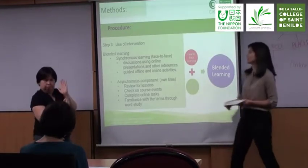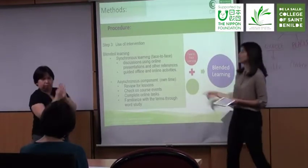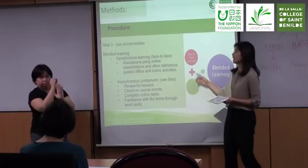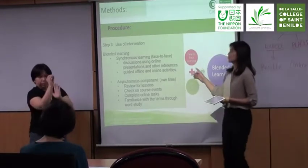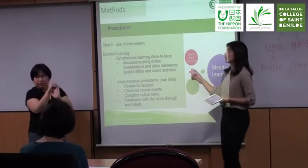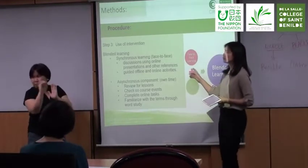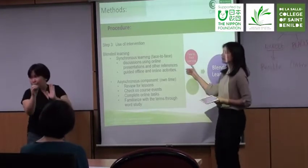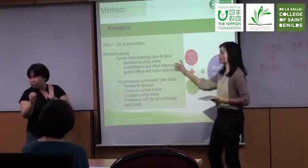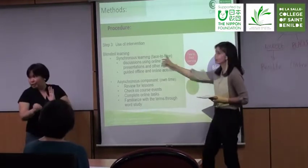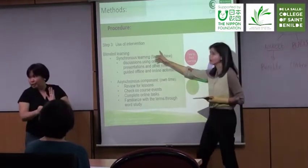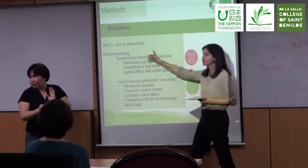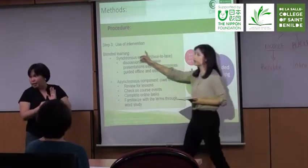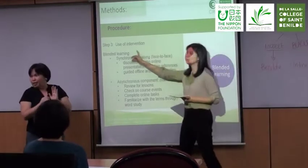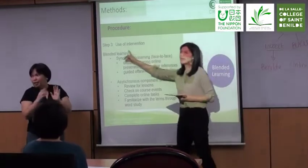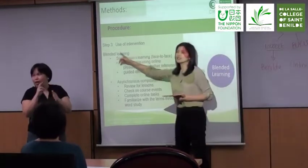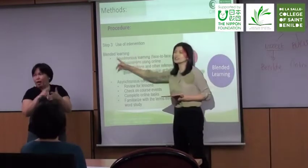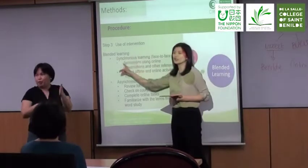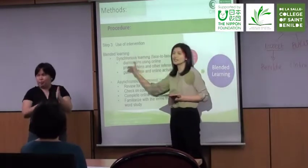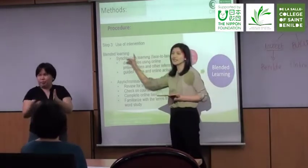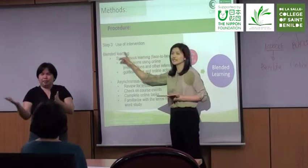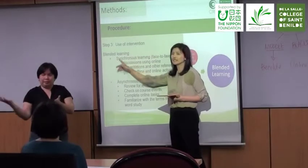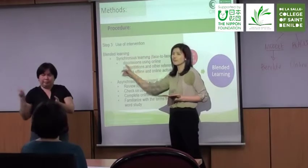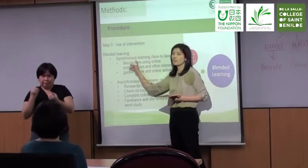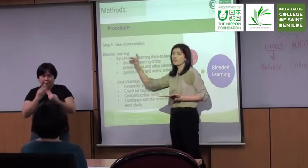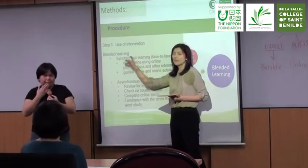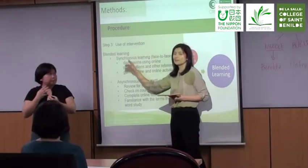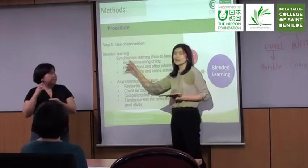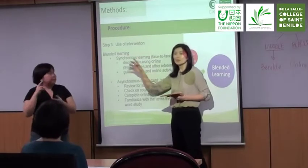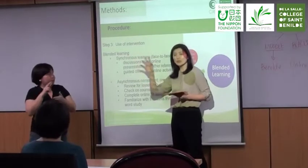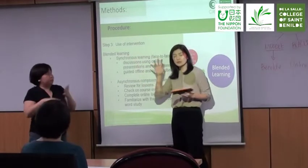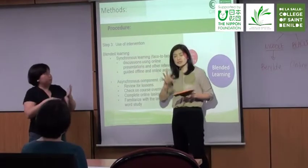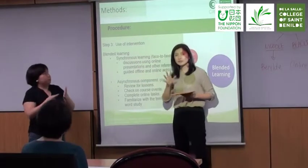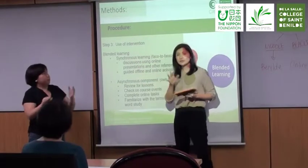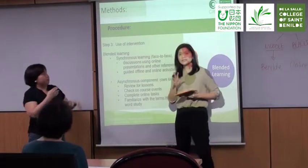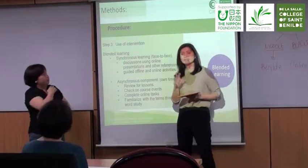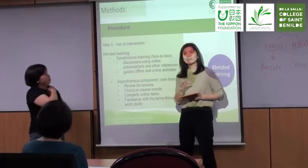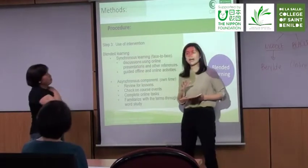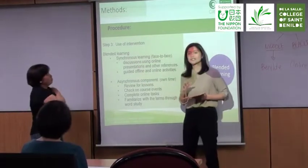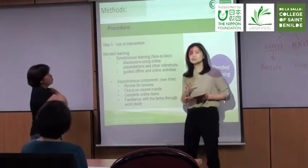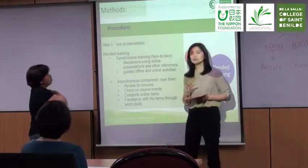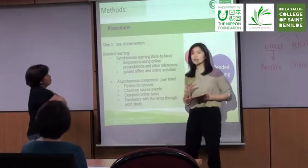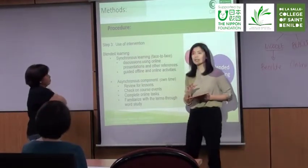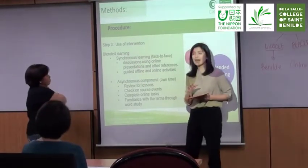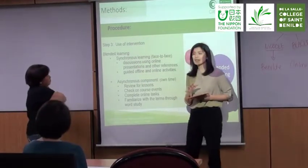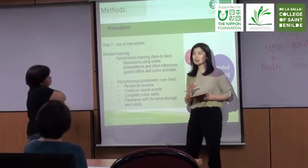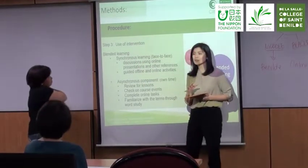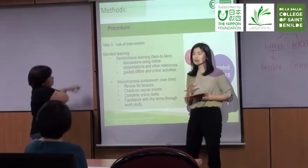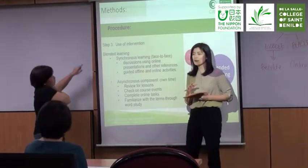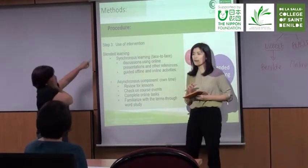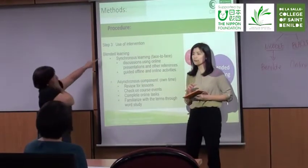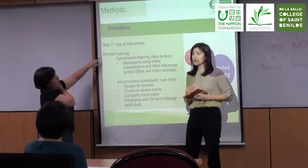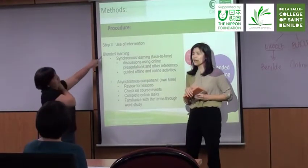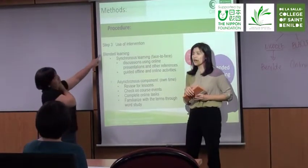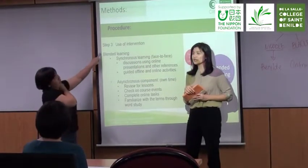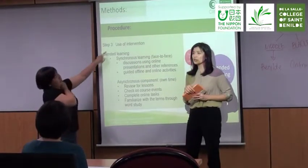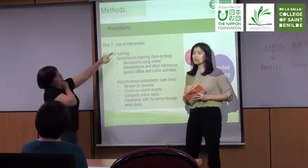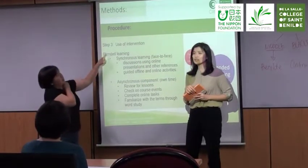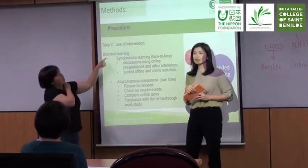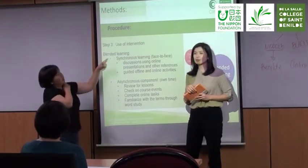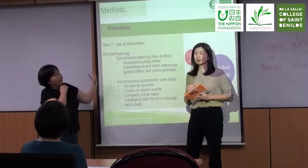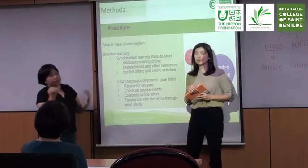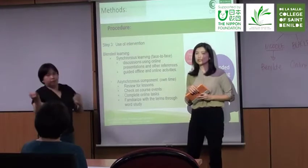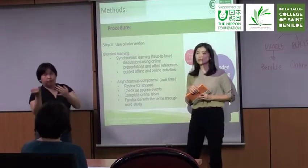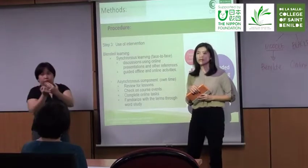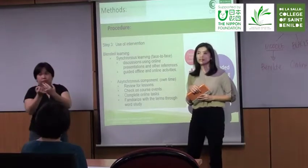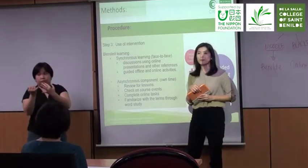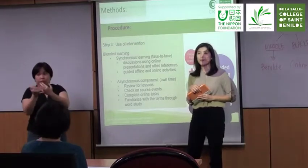use of intervention. We did what you call blended learning. We still meet in class, but my class was, I requested